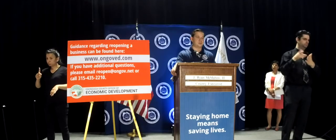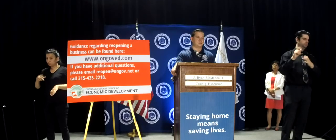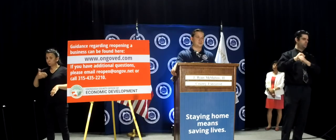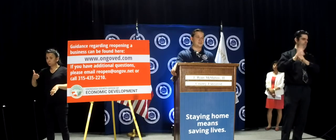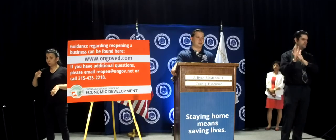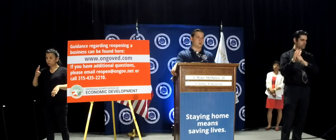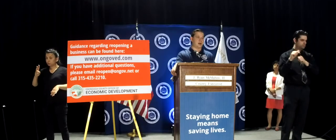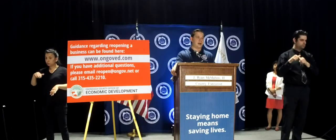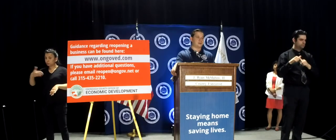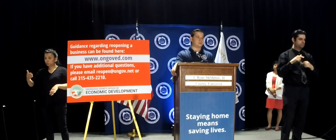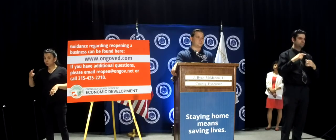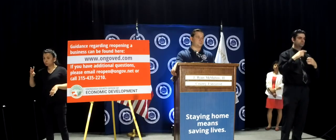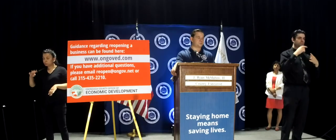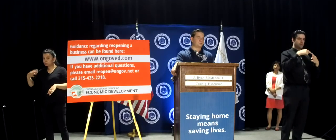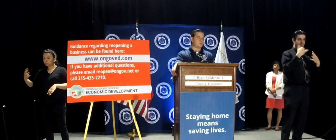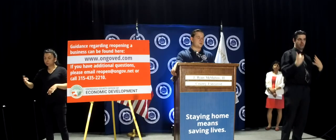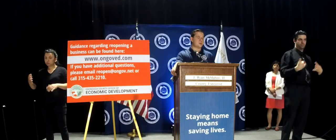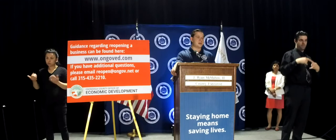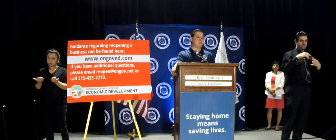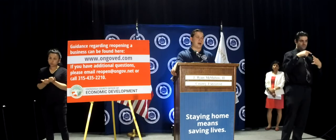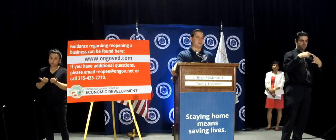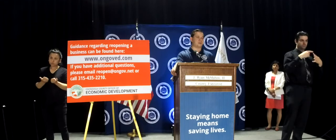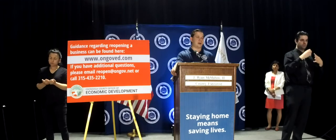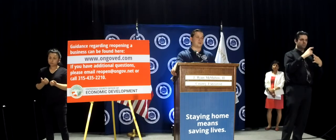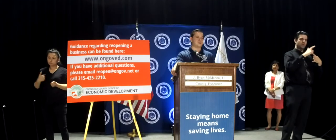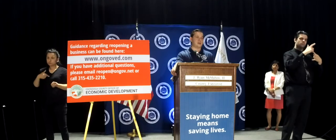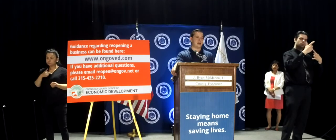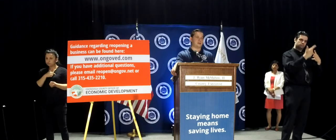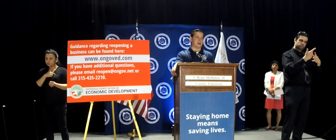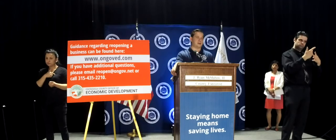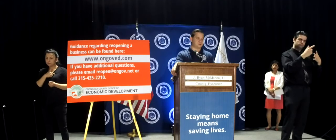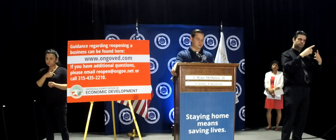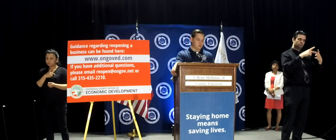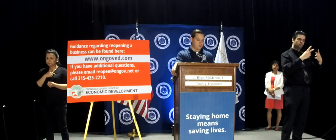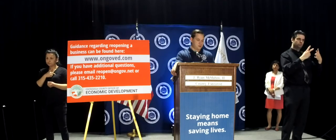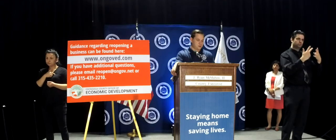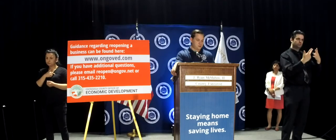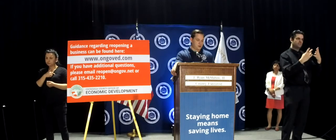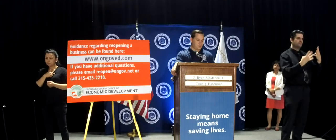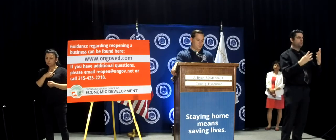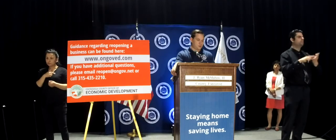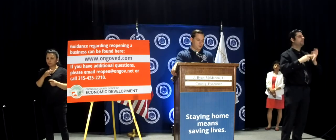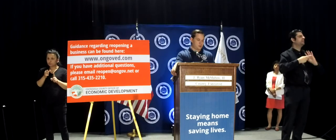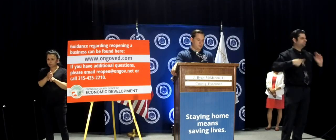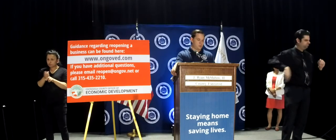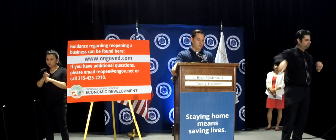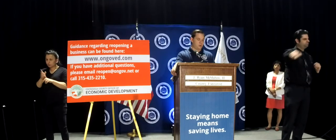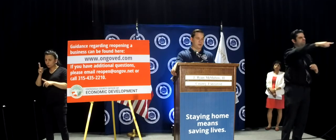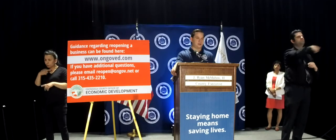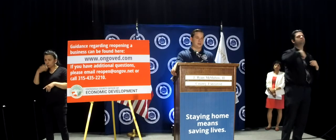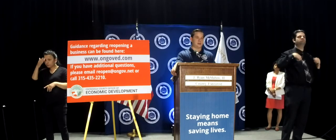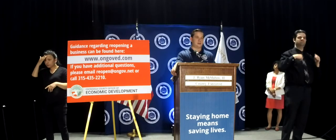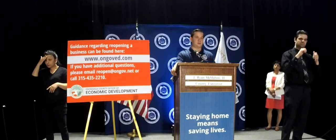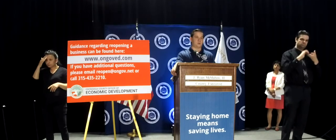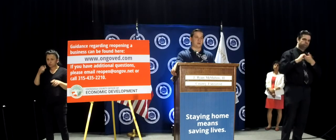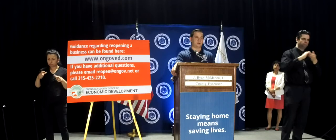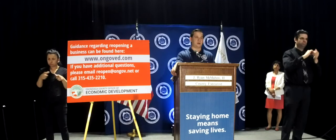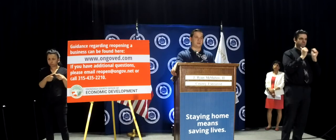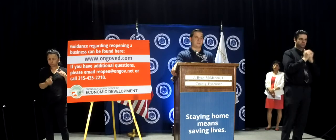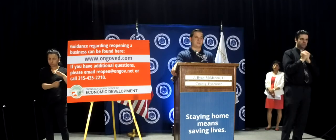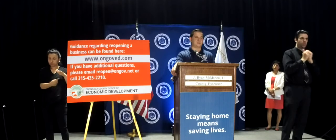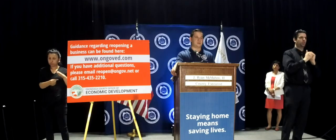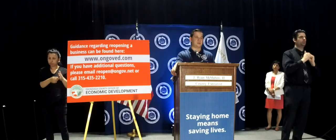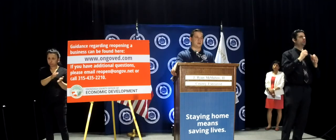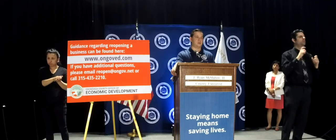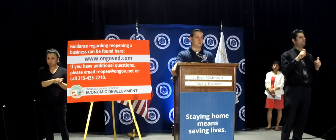to continue to stabilize the impact the virus is having on us. So we really need to